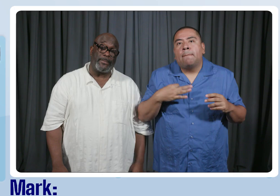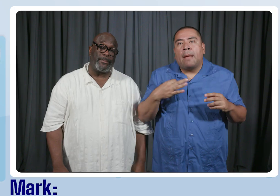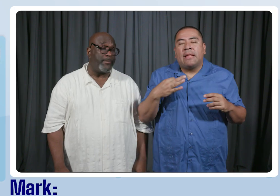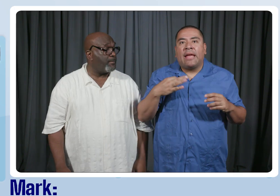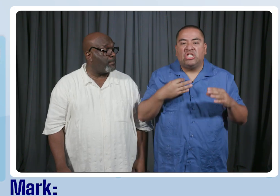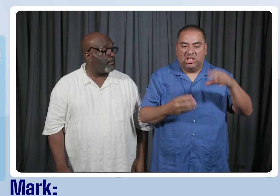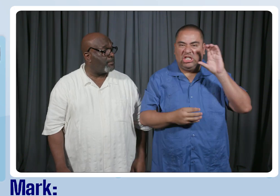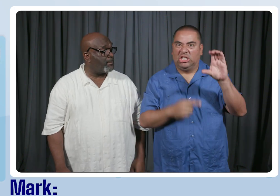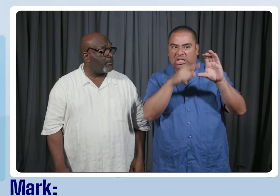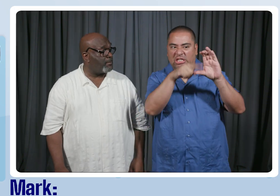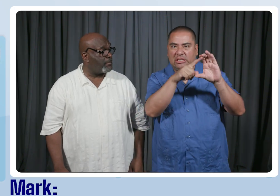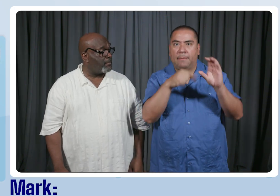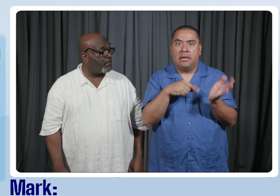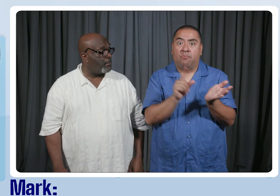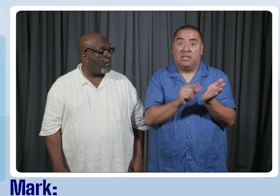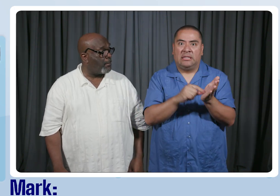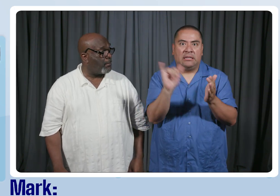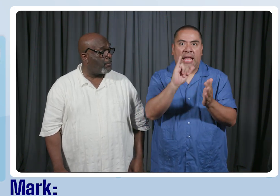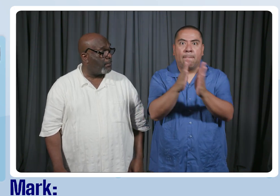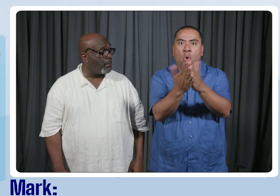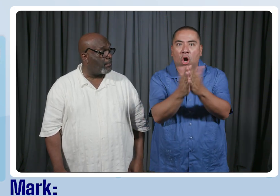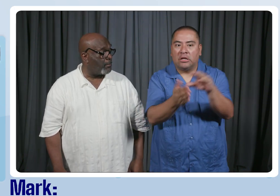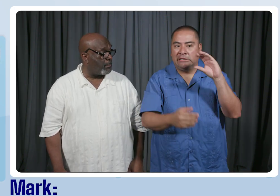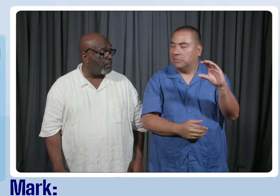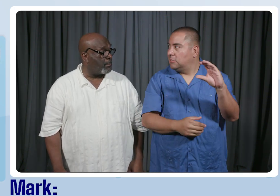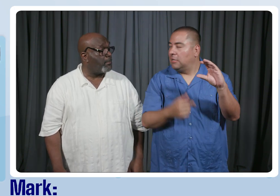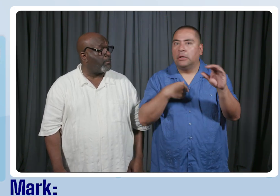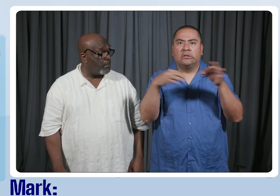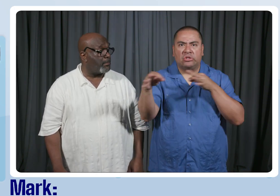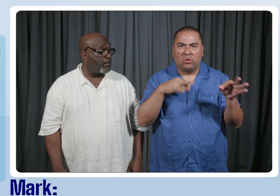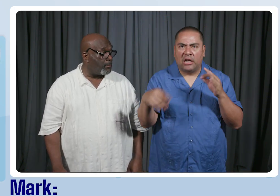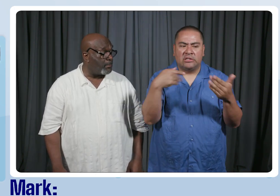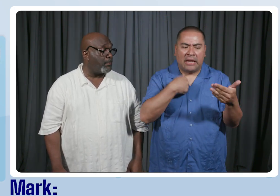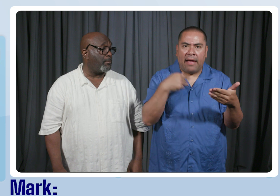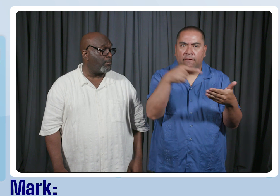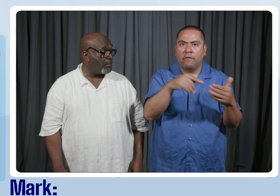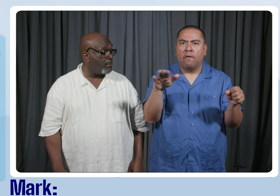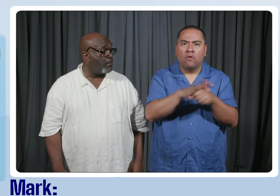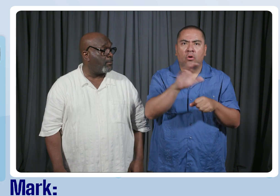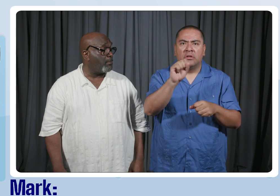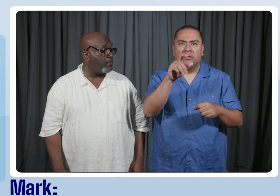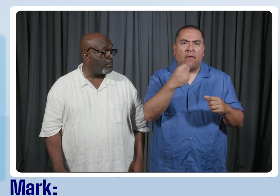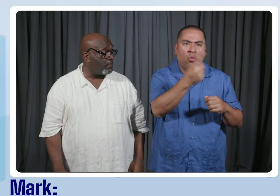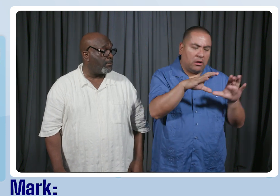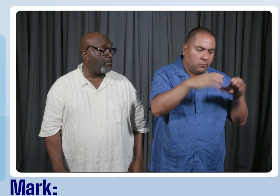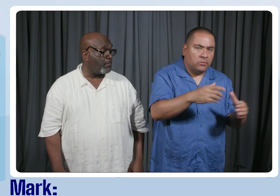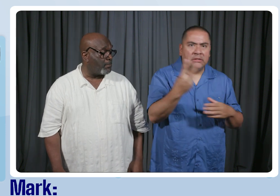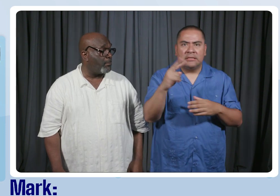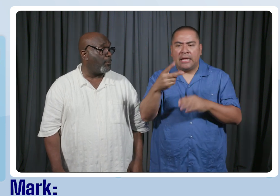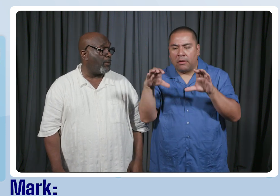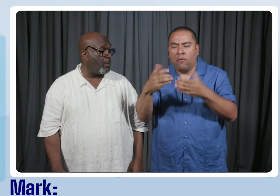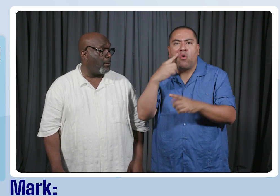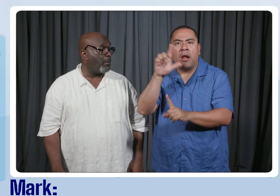packet, because it was literally, I printed it as a book. And it had directions, and it had a full set, and then there's a second set for landlords